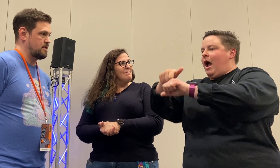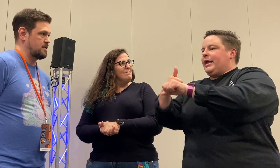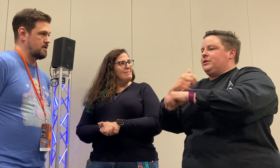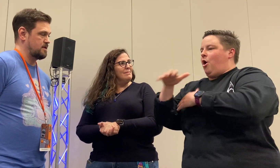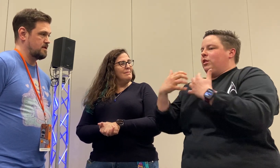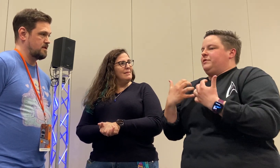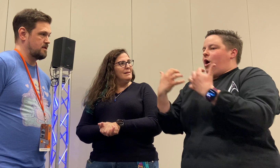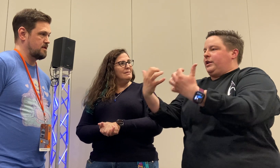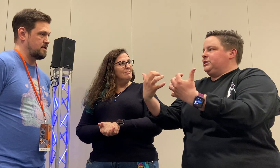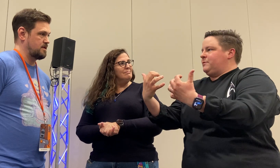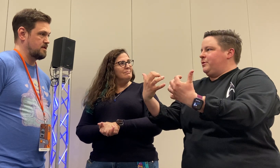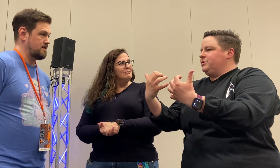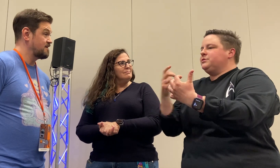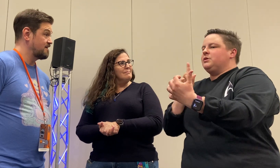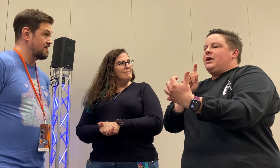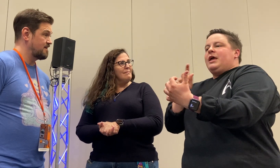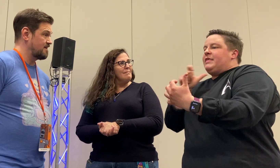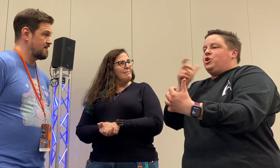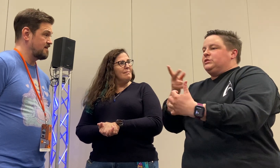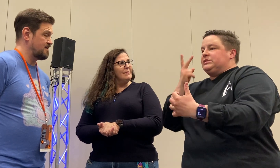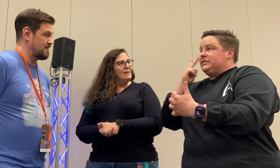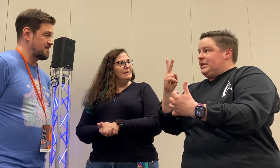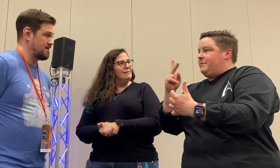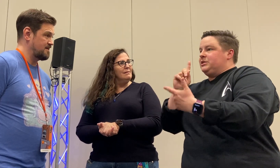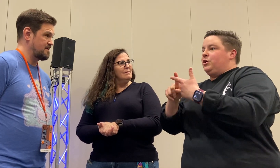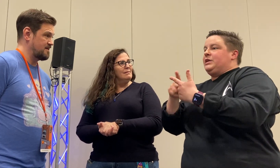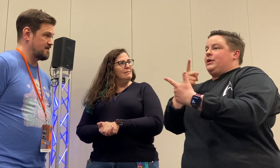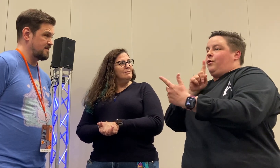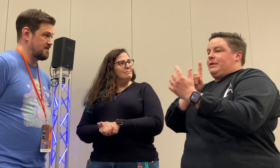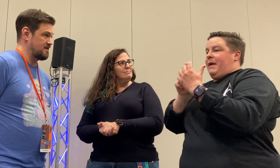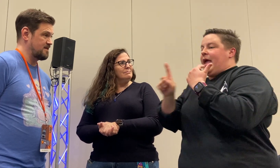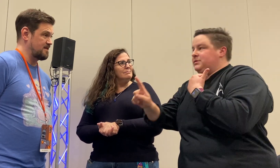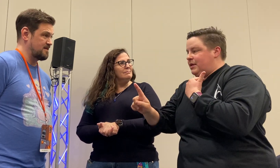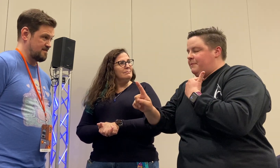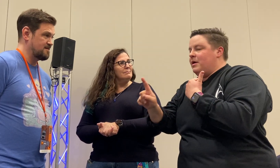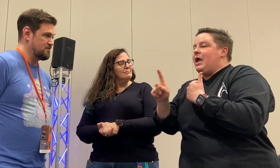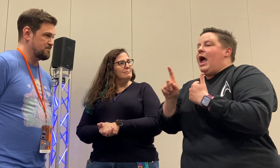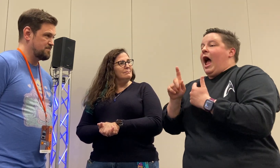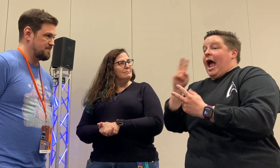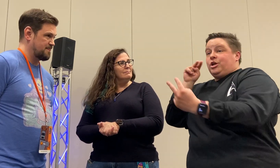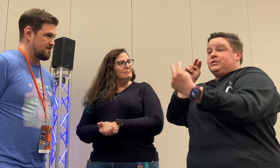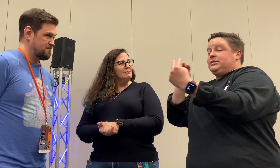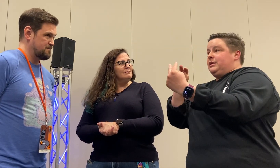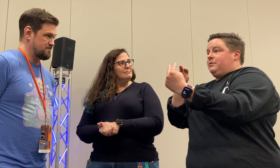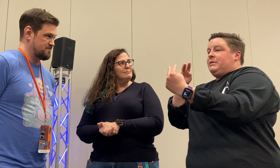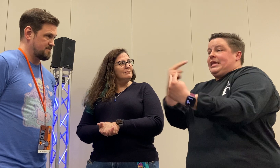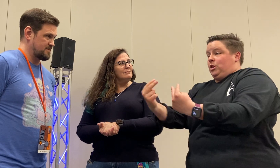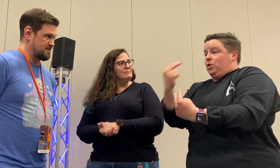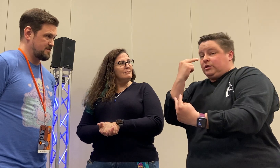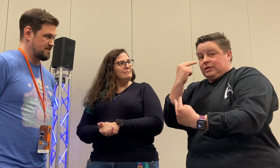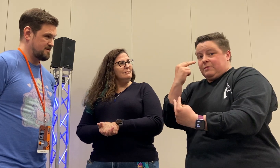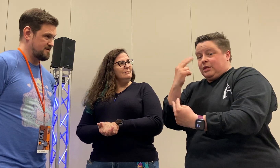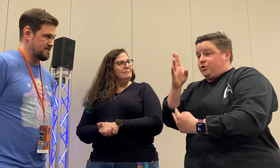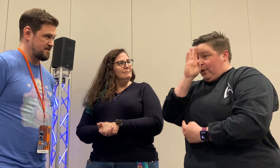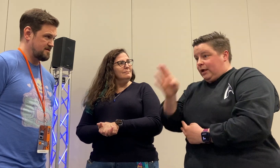all of the audience members. They couldn't see him until he had already passed them. I could see him. He looked at me directly